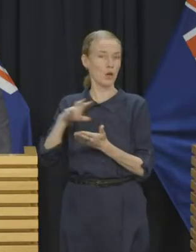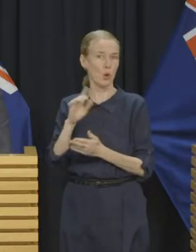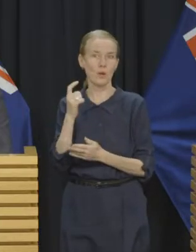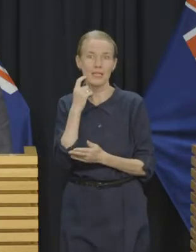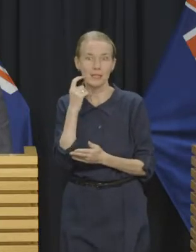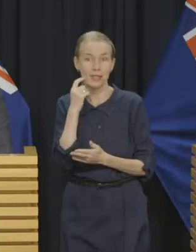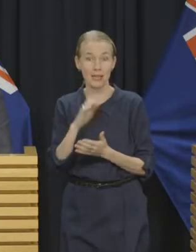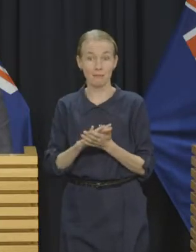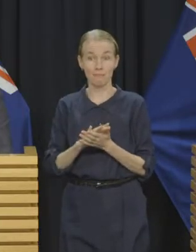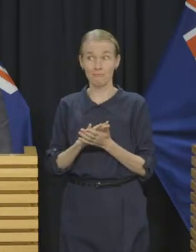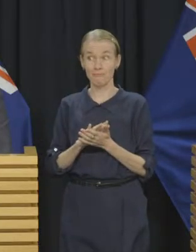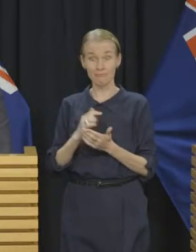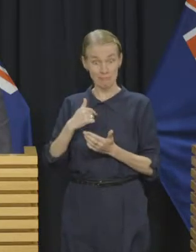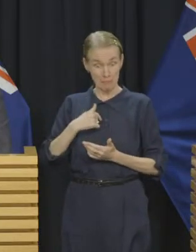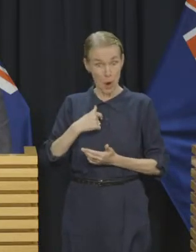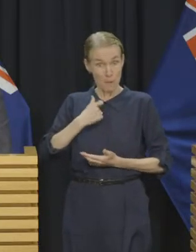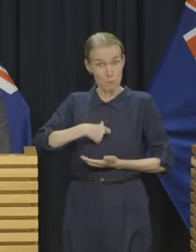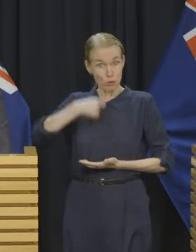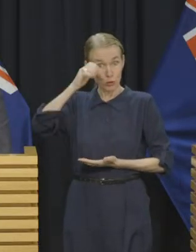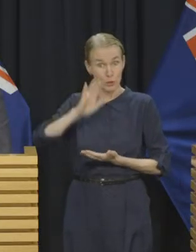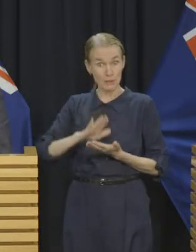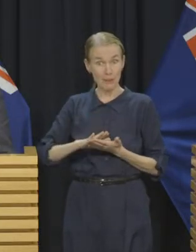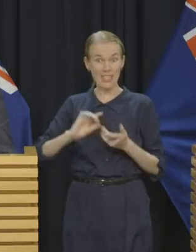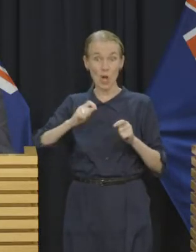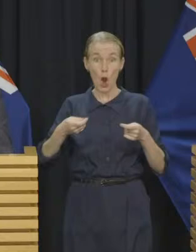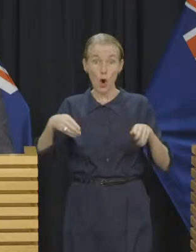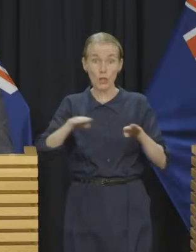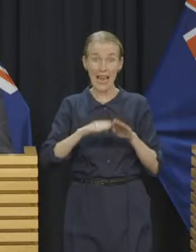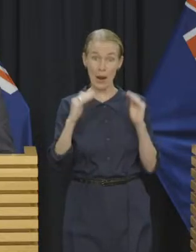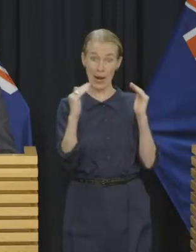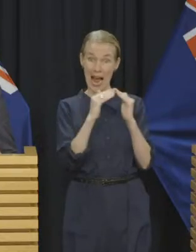5 weeks of the lockdown was a big enough challenge, and we've